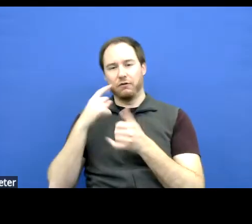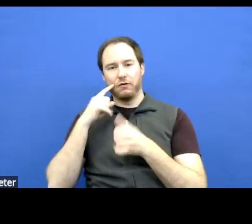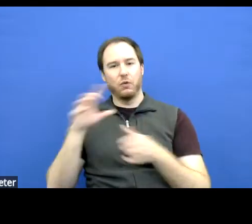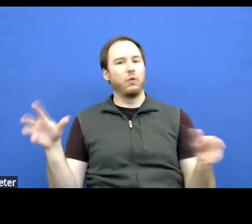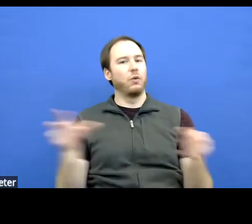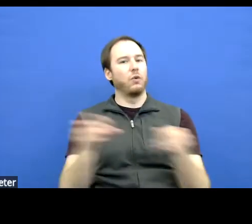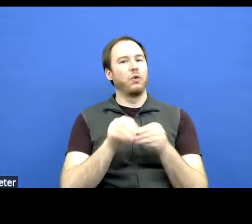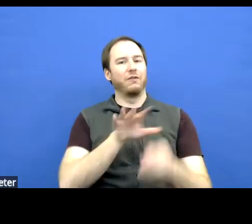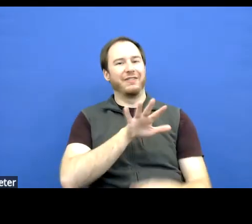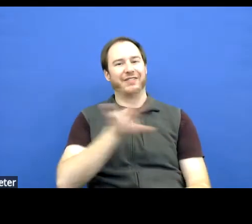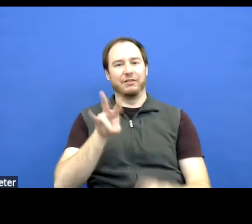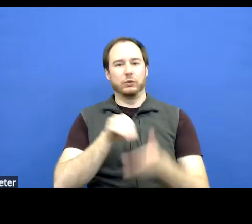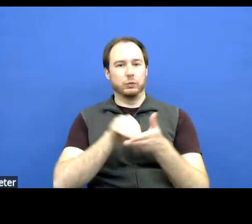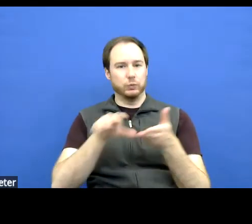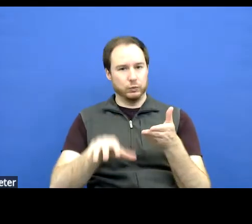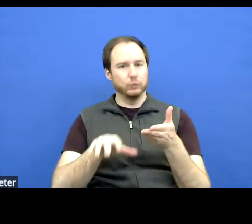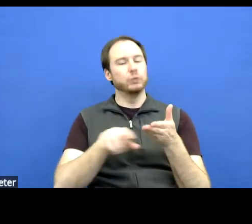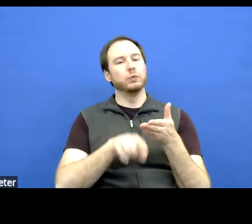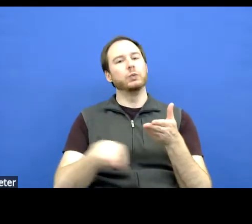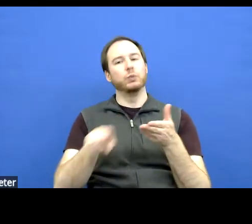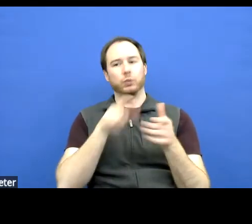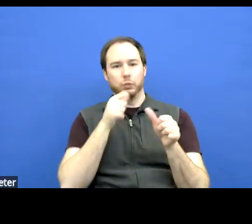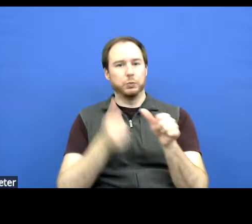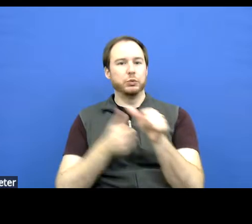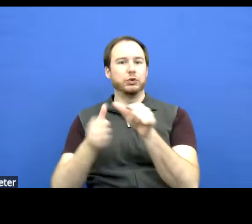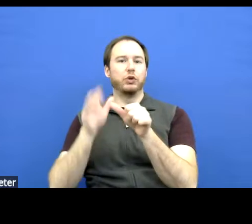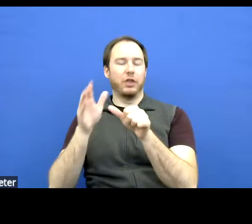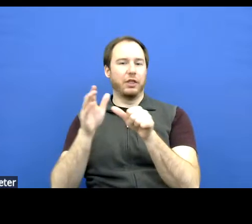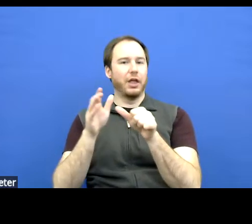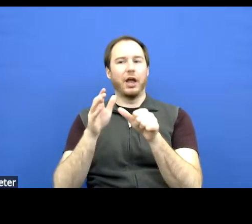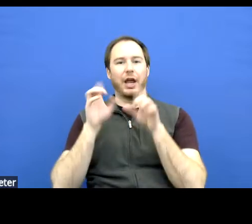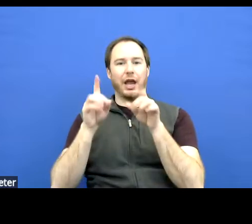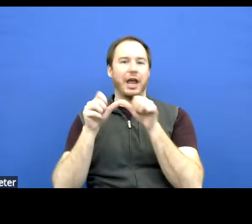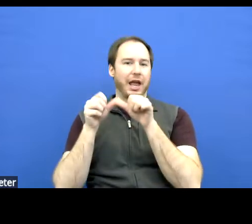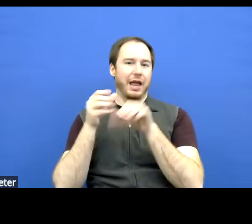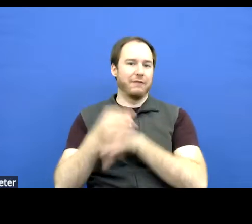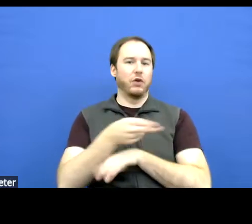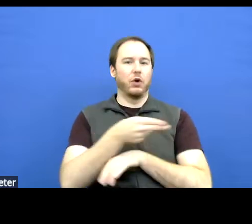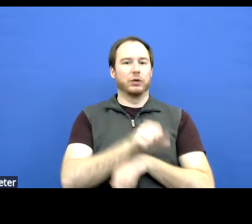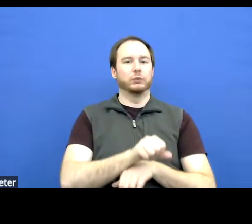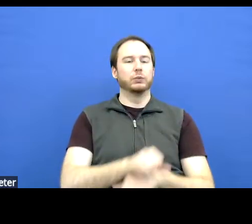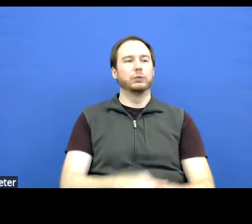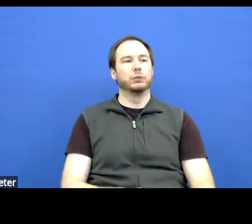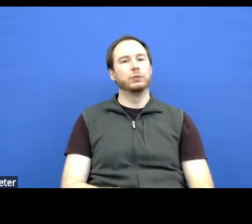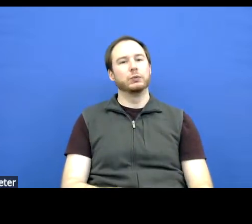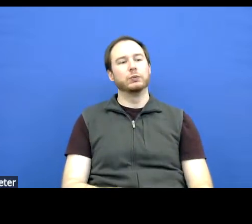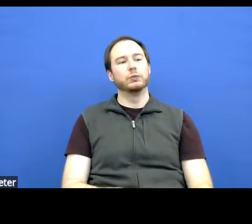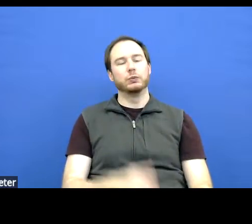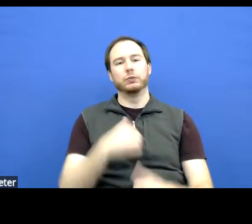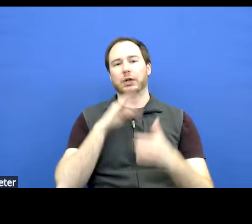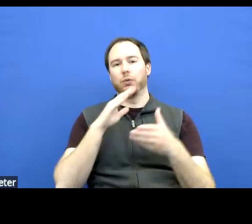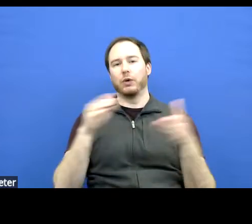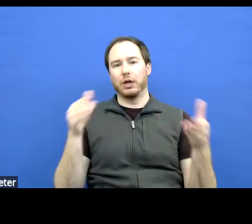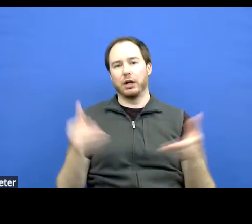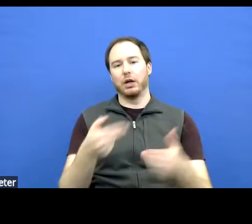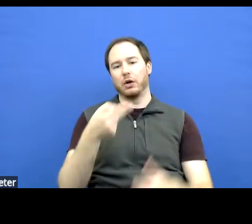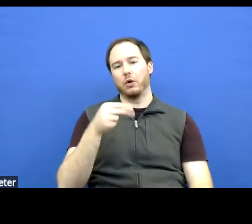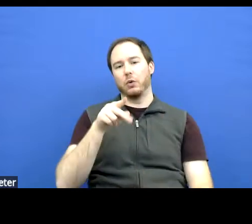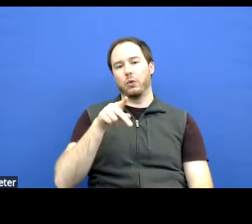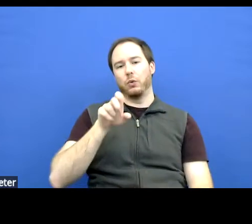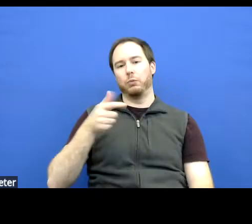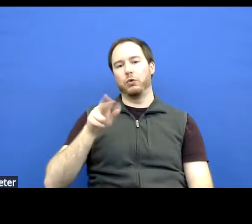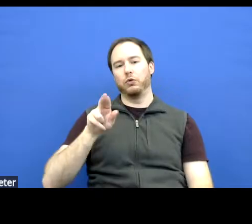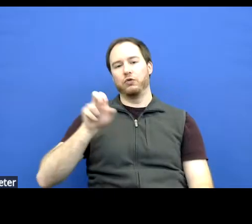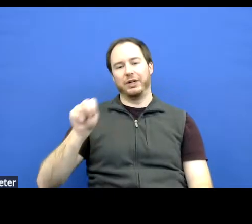57 students pursuing post-high school education. I'm going to introduce Hope Green to